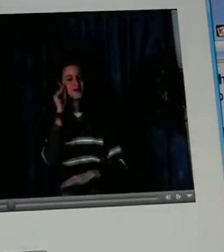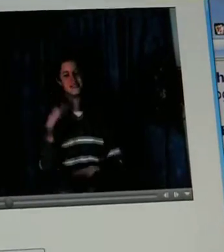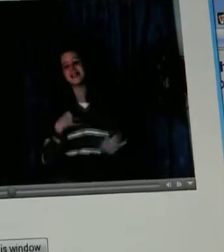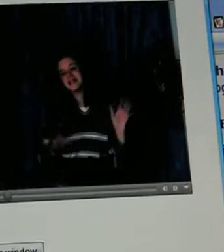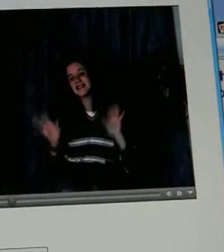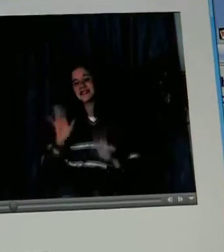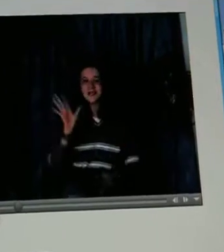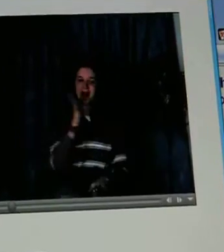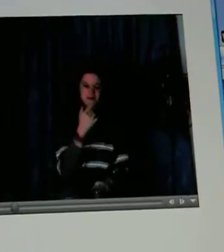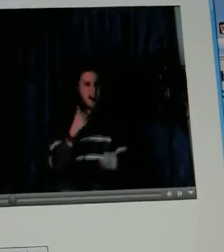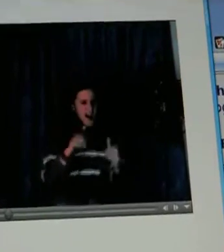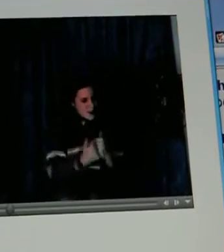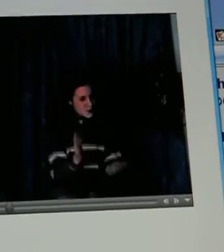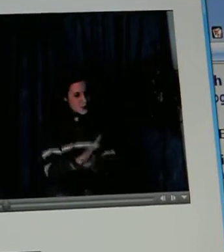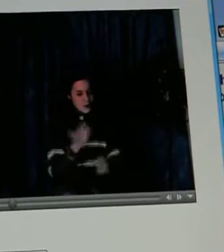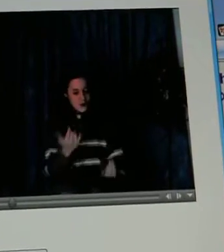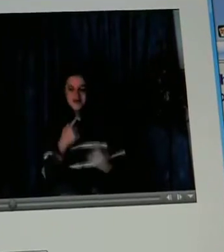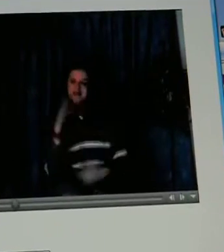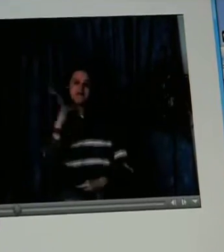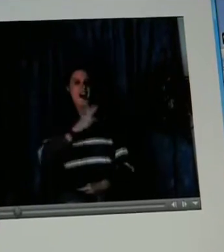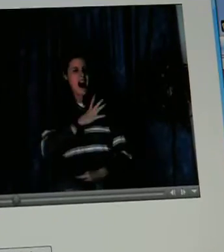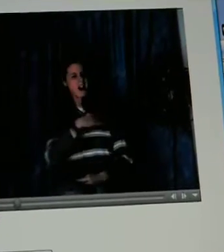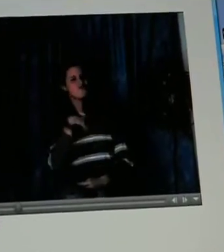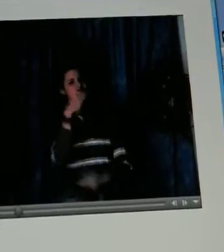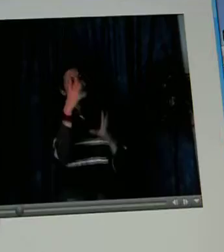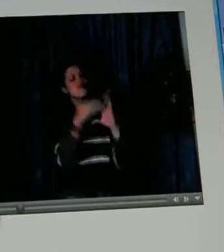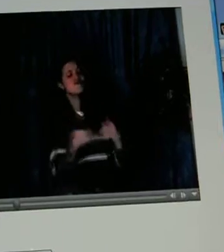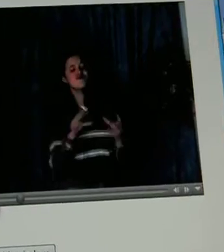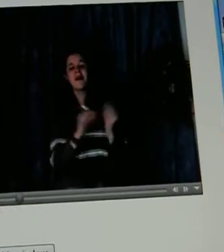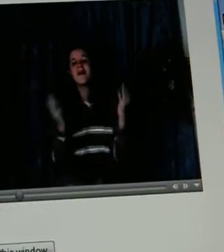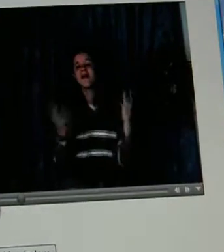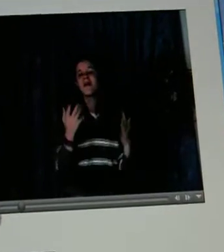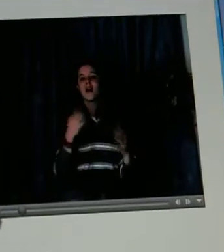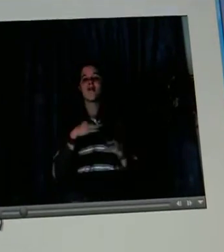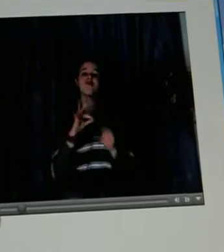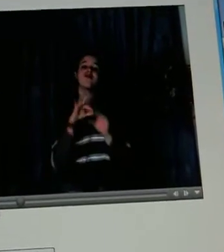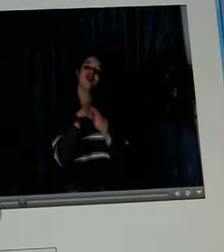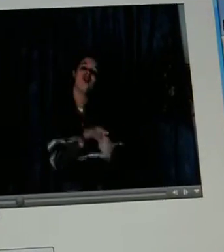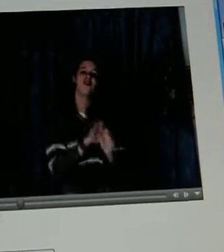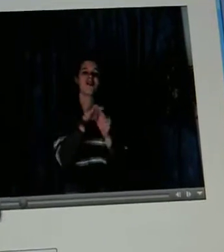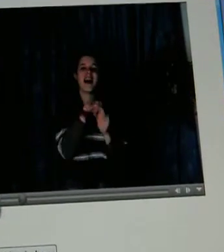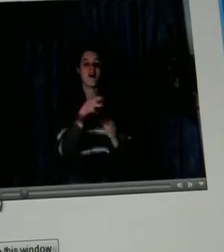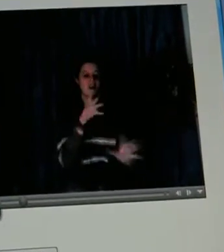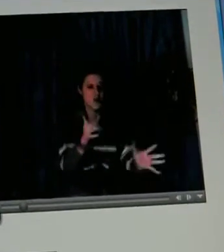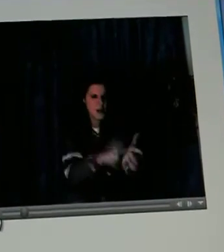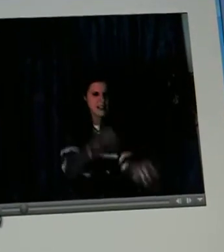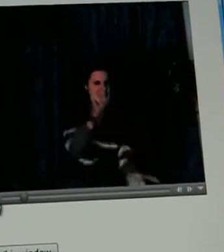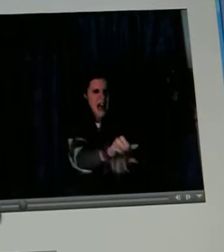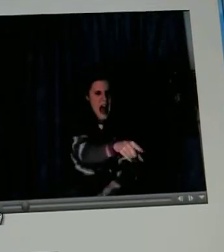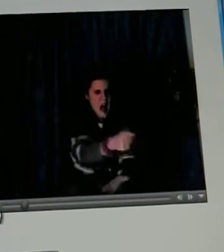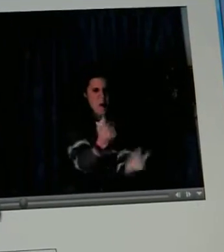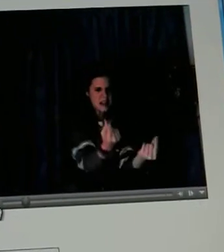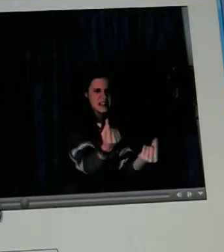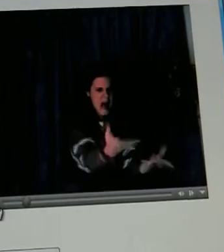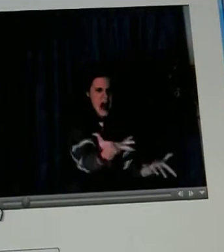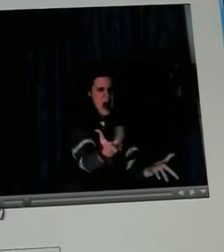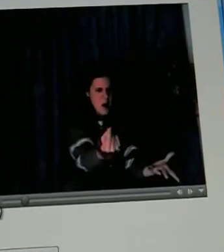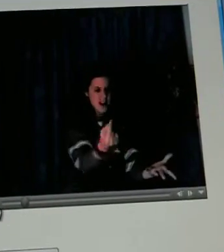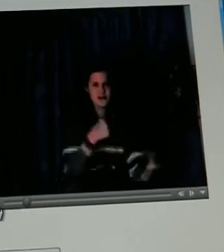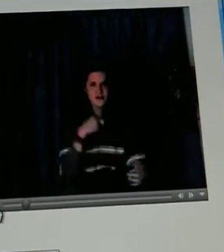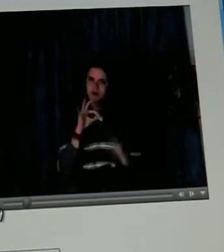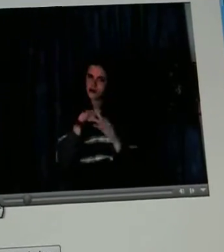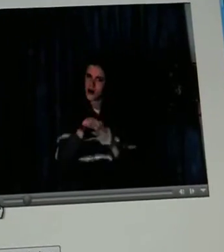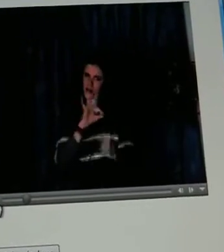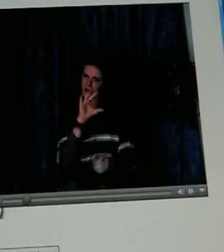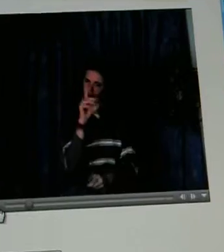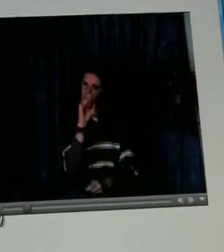I signed the sign for Florida that the teacher had showed us. Well, I went home, and my mom asked me about my day, and I told her what we had done, and I showed her the new sign that I